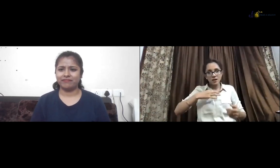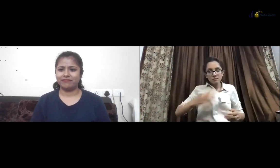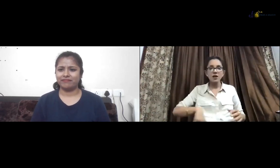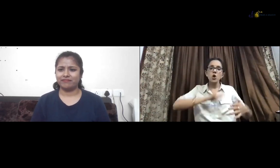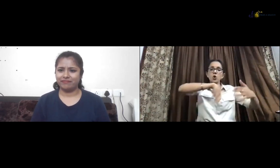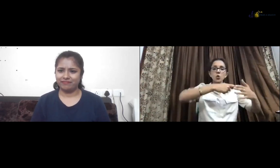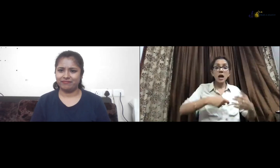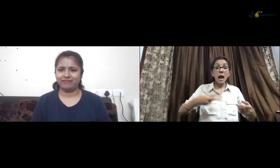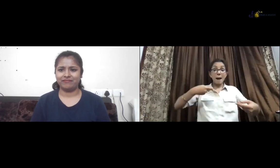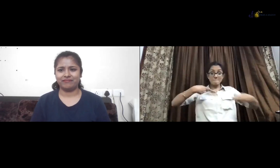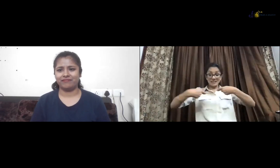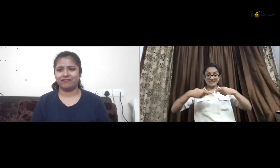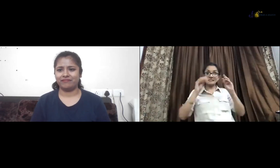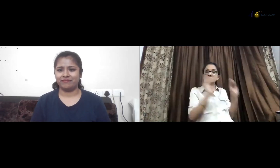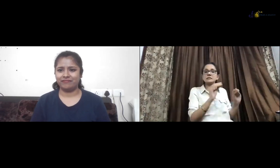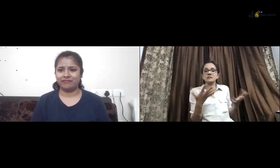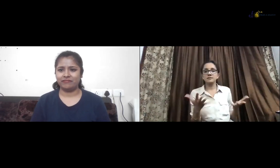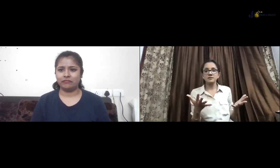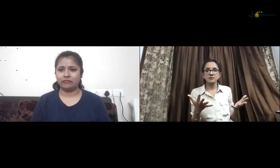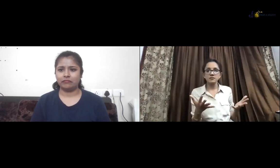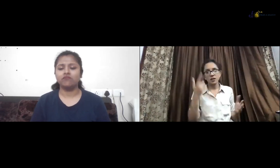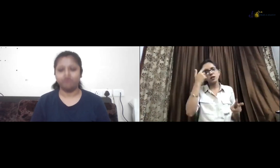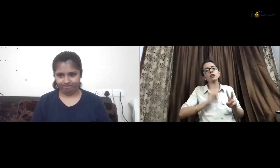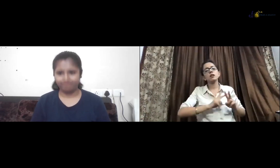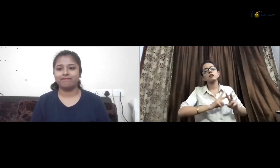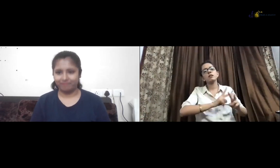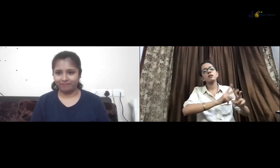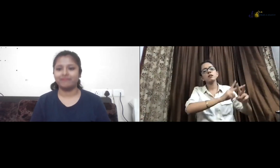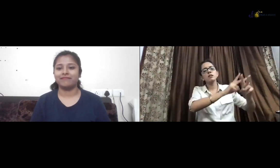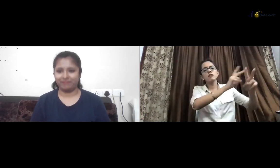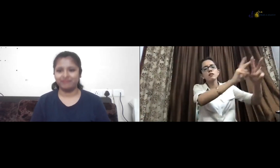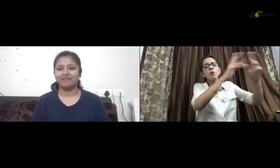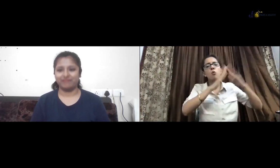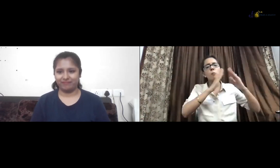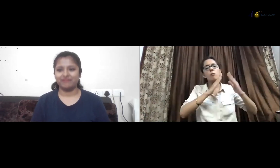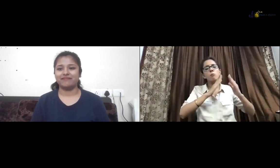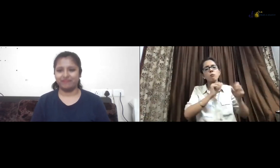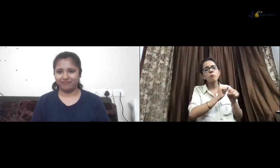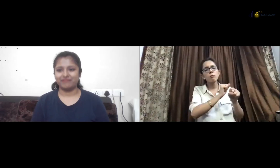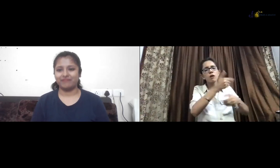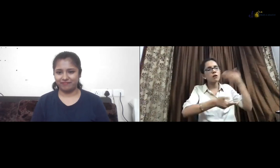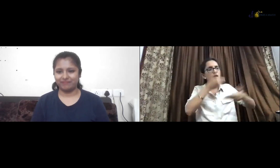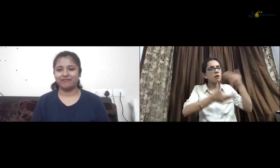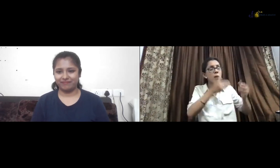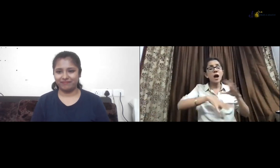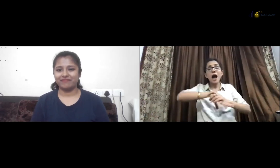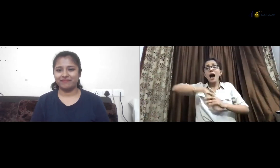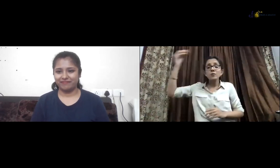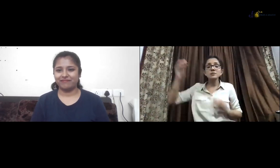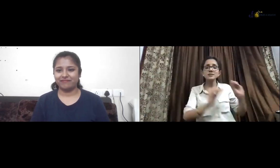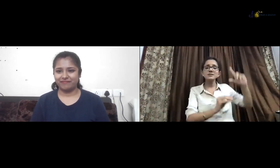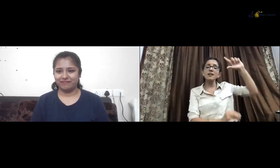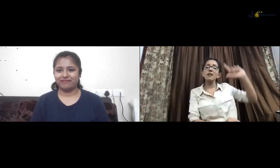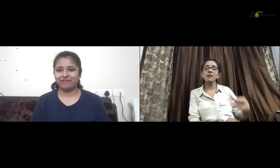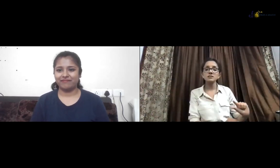they will be asked to do the makeup artist work and all the things, but they aren't taught to